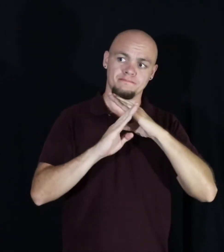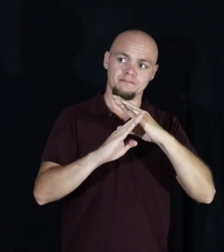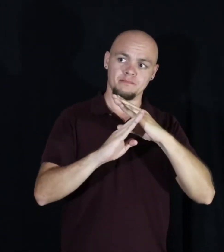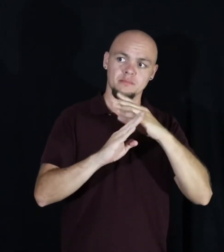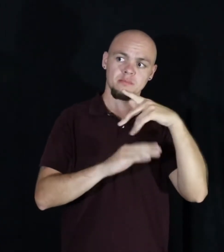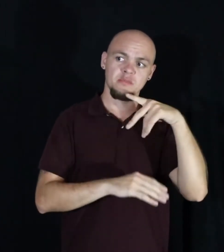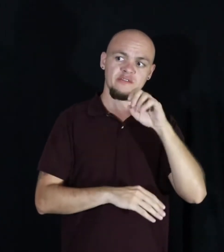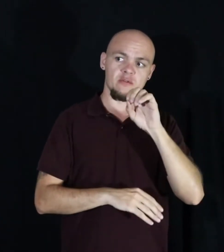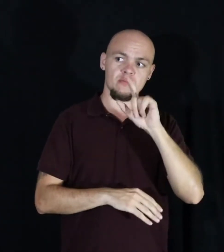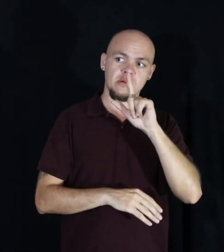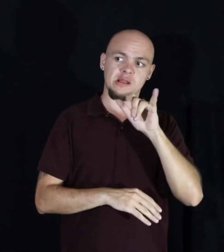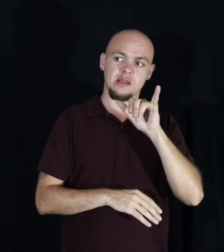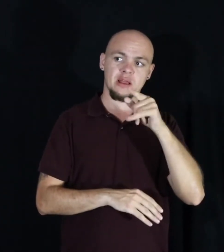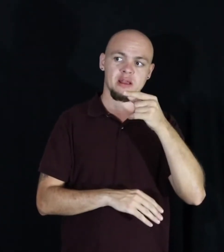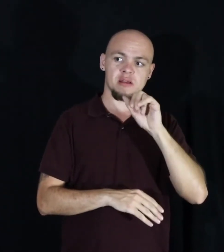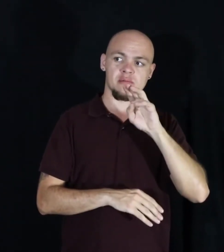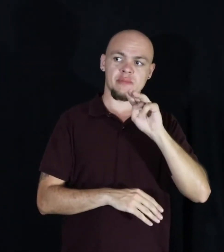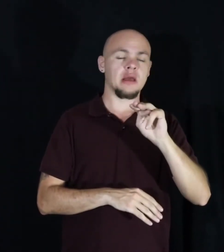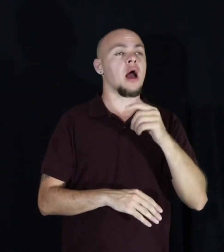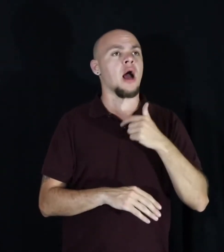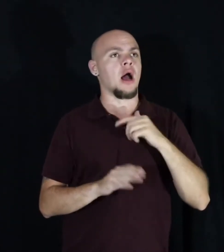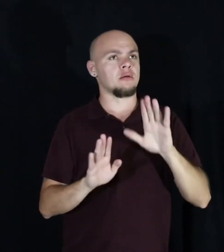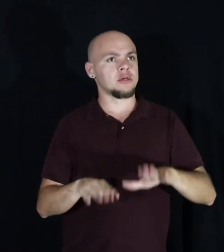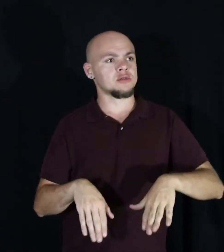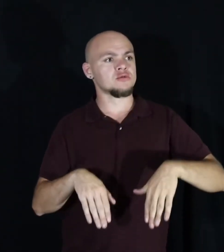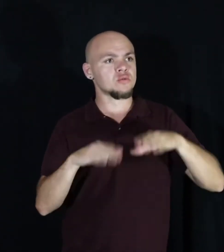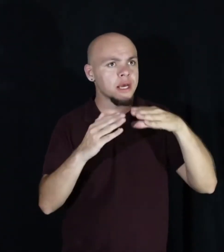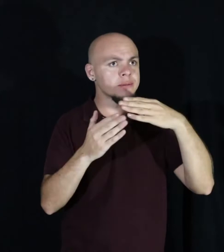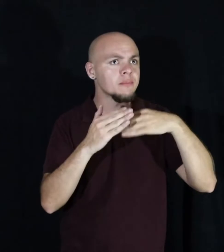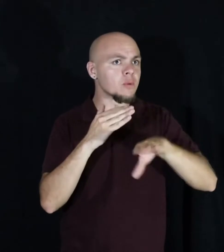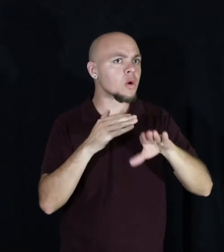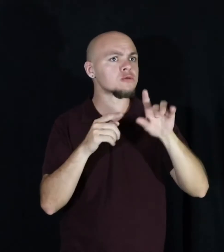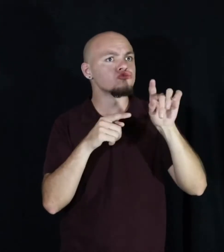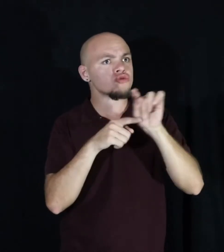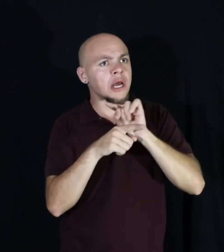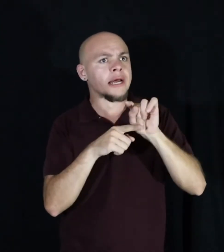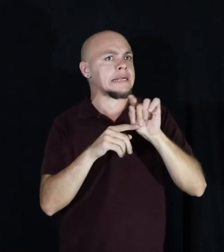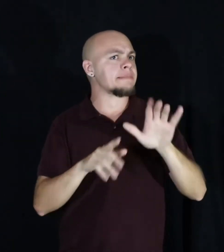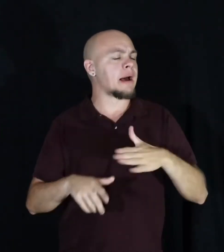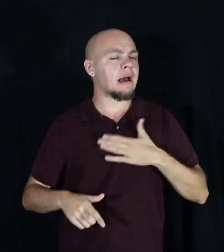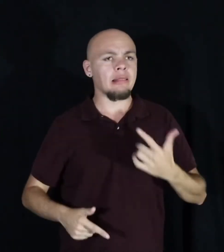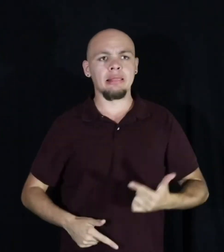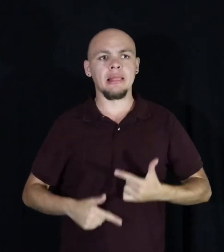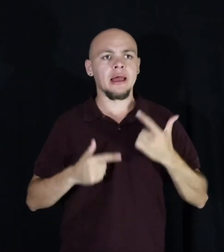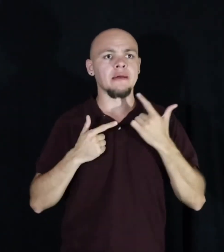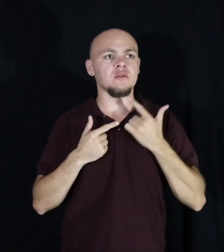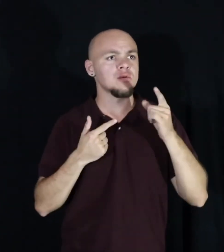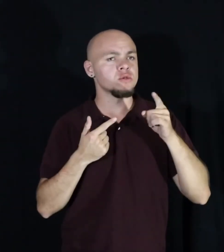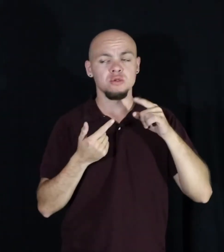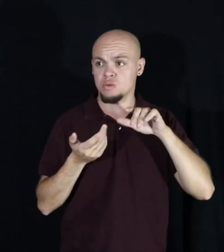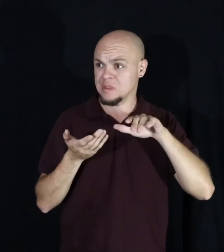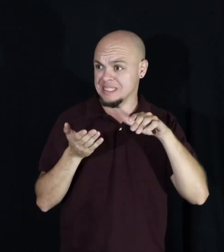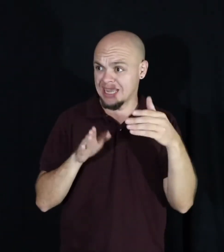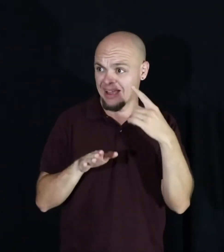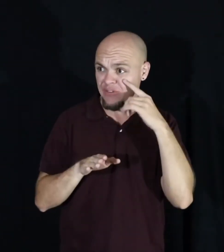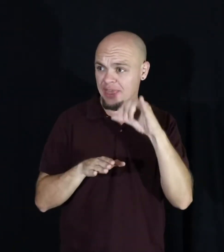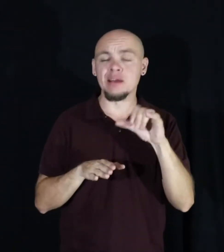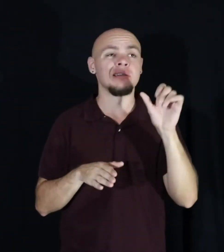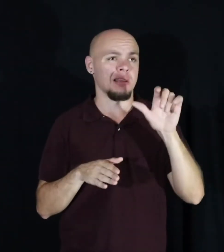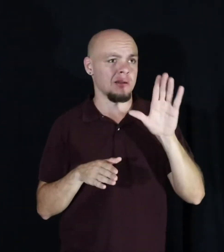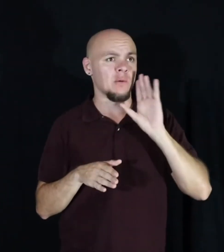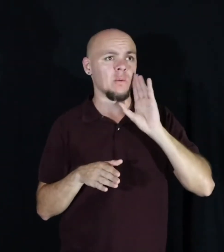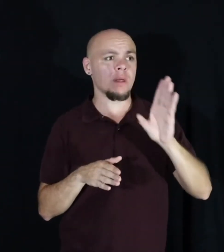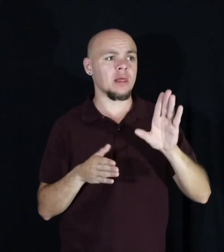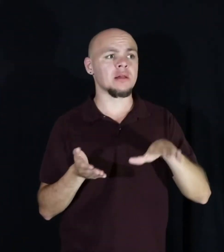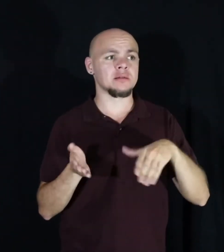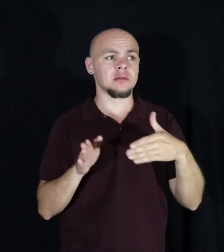polygamy? I was raised for it. I was born for it, reared for it, trained for it all my life. Would you die for it? I would die for it. We are trying to keep